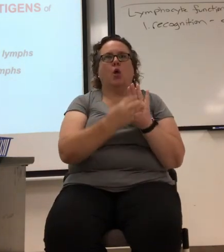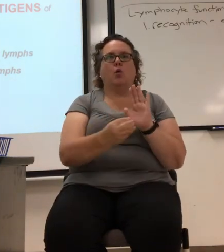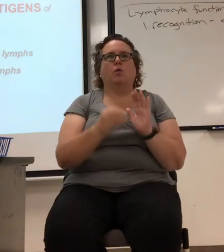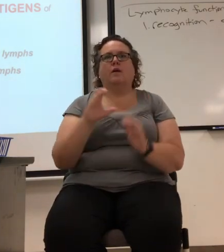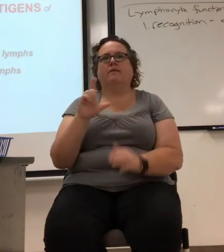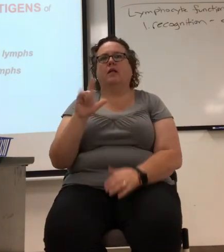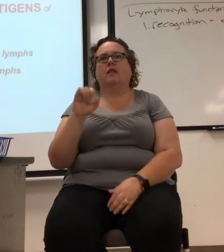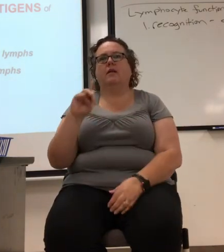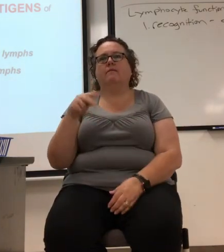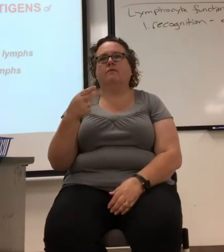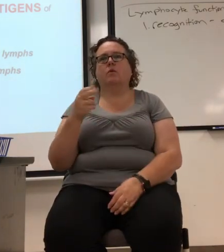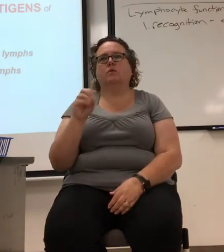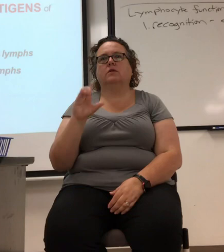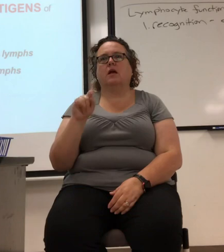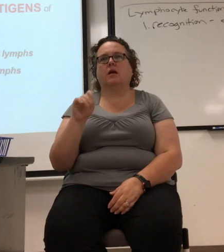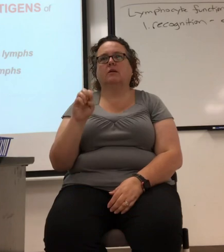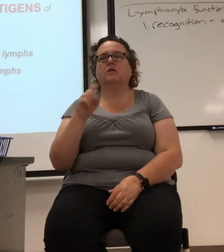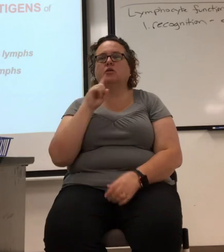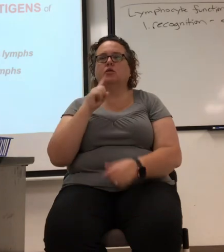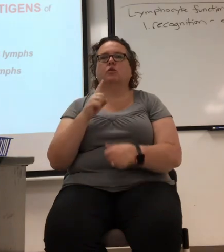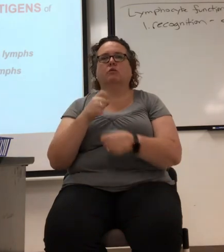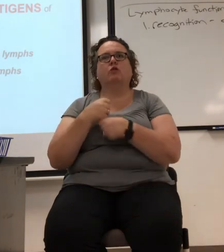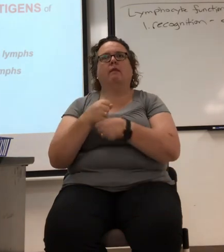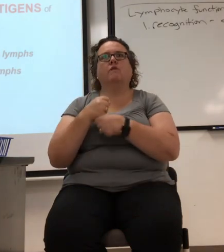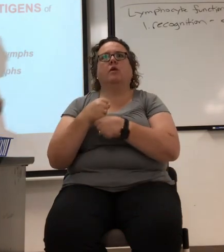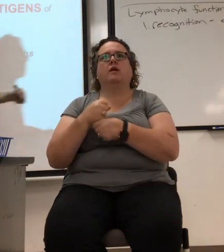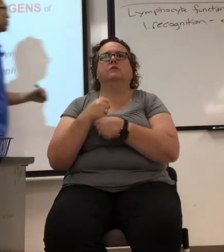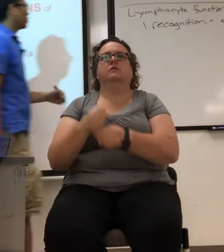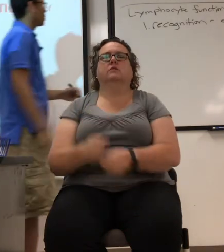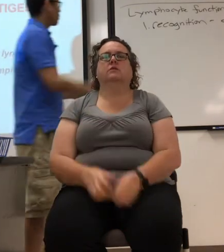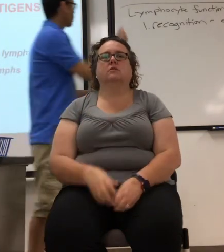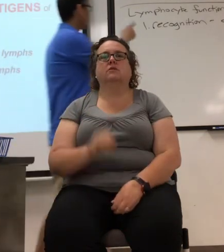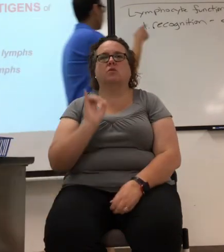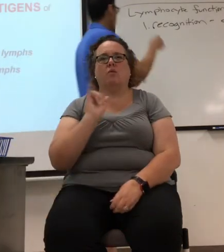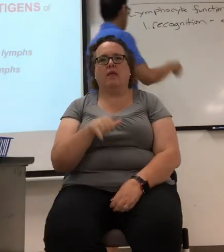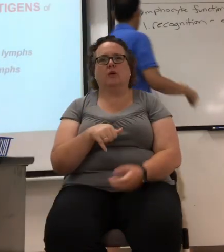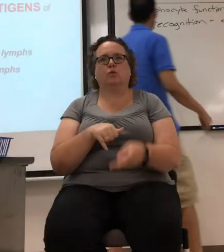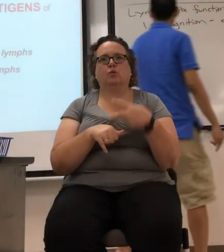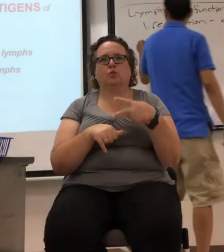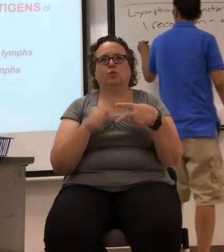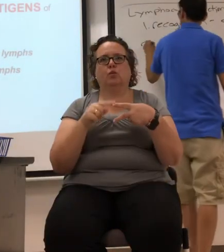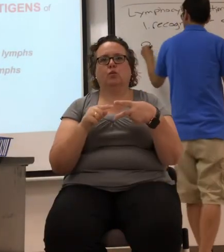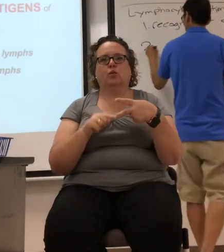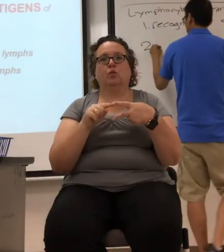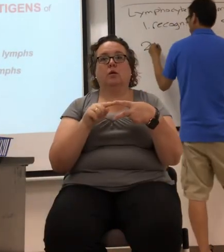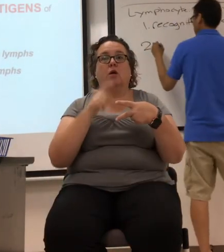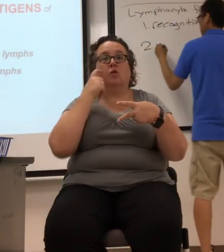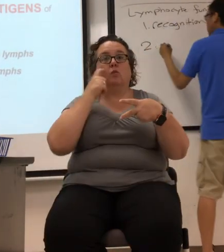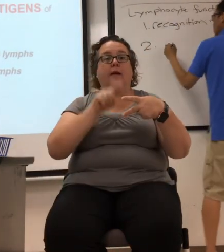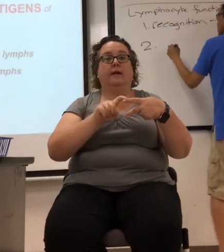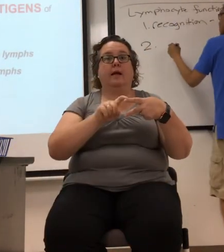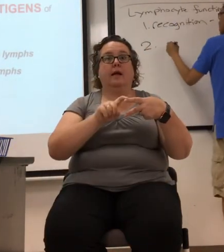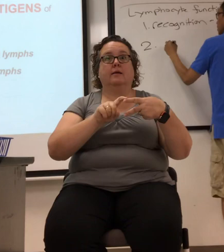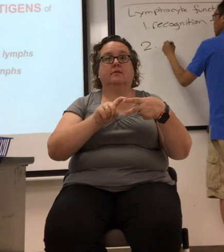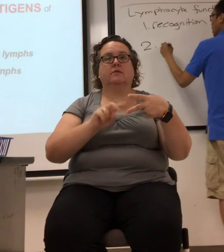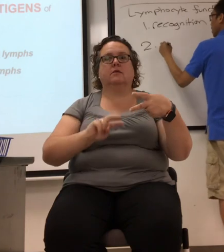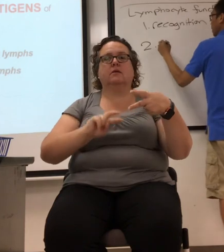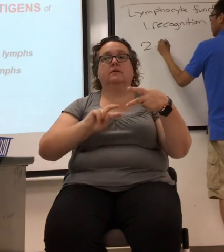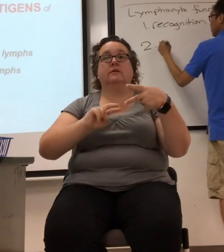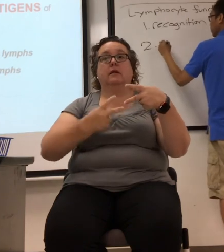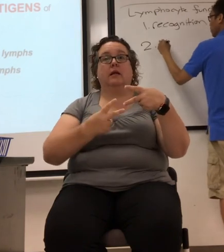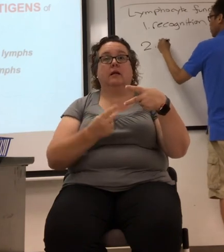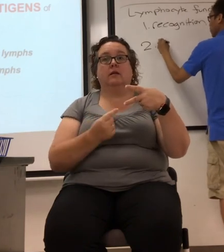lymphocyte to proliferate. So step two, first step, recognize. Step two,